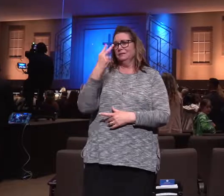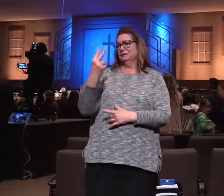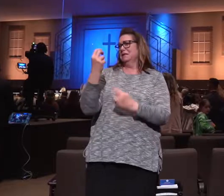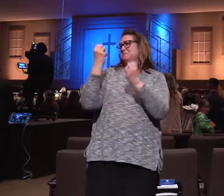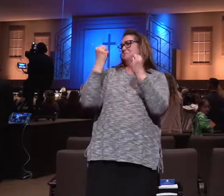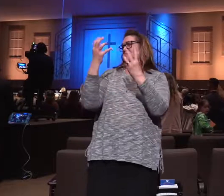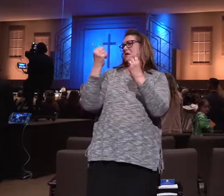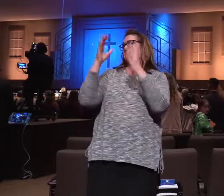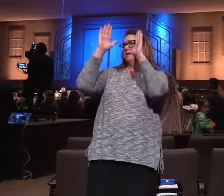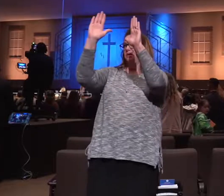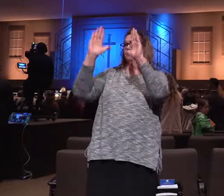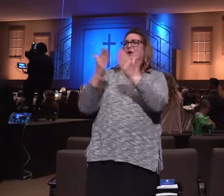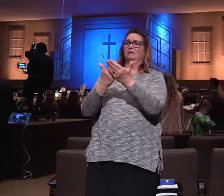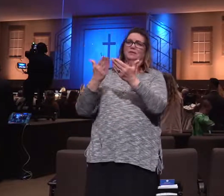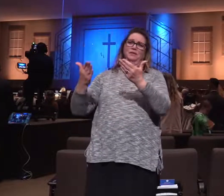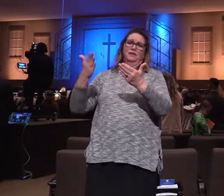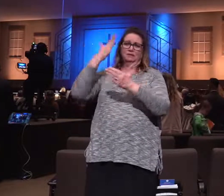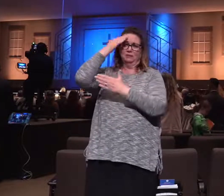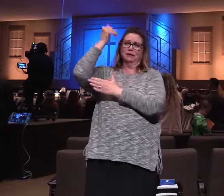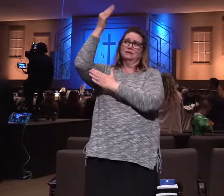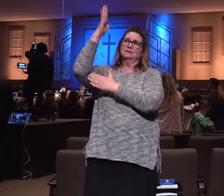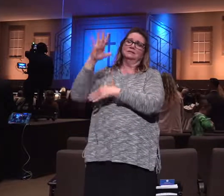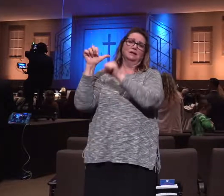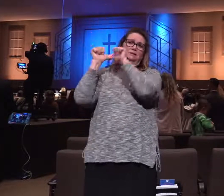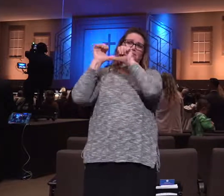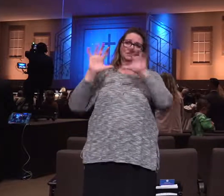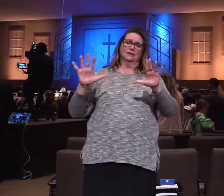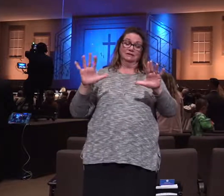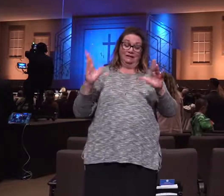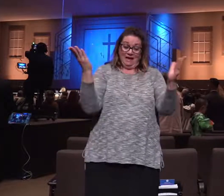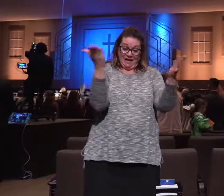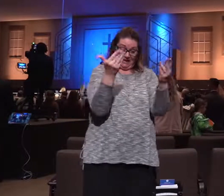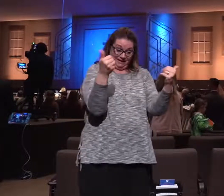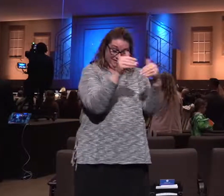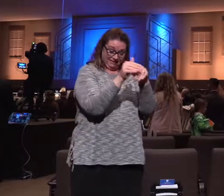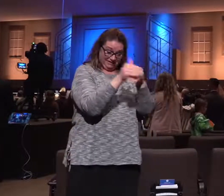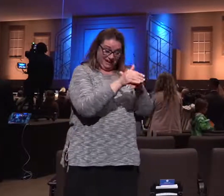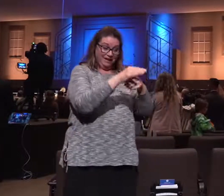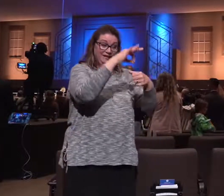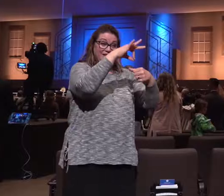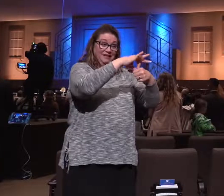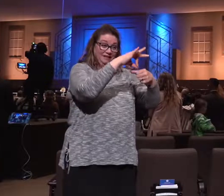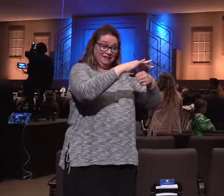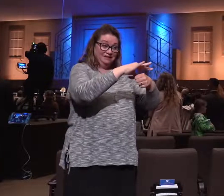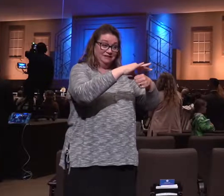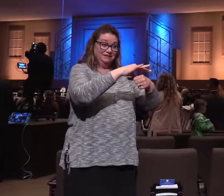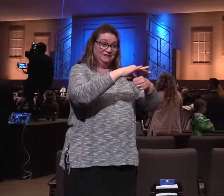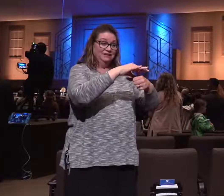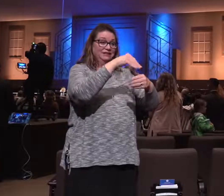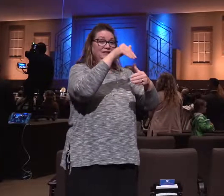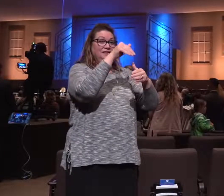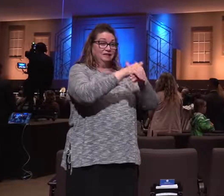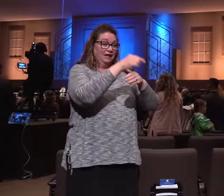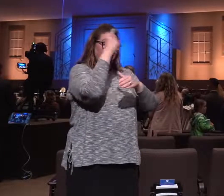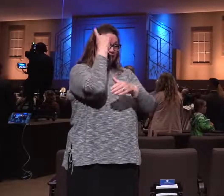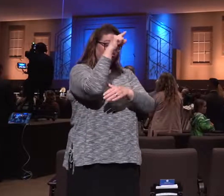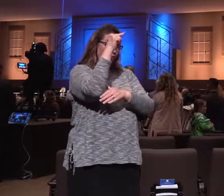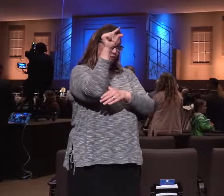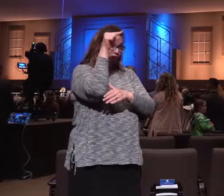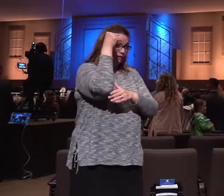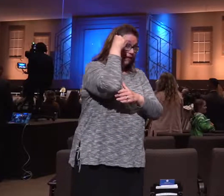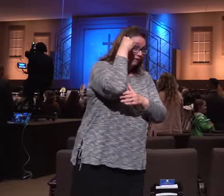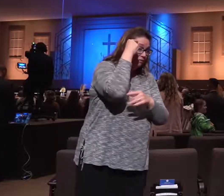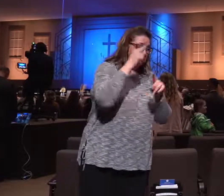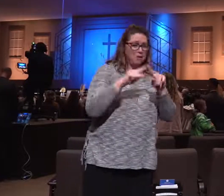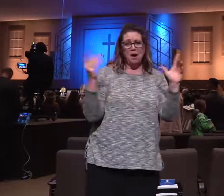tonight, on a rainy Southern California night, election night, we were able as a church to do something great for God.